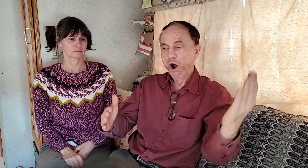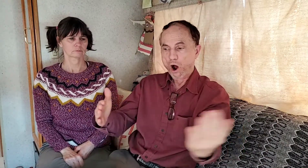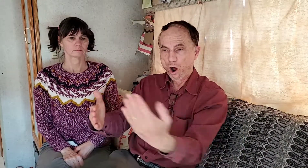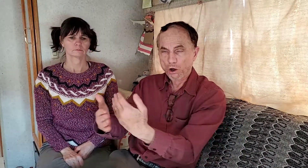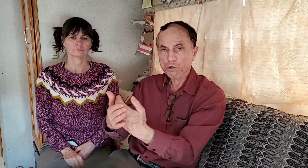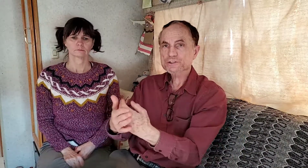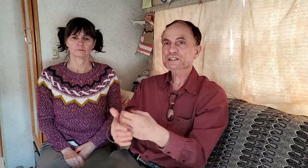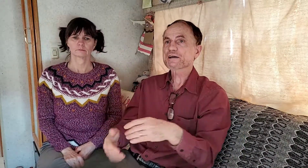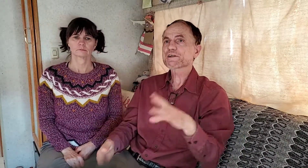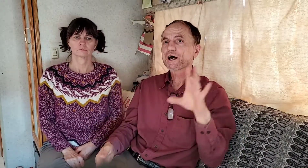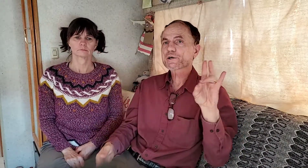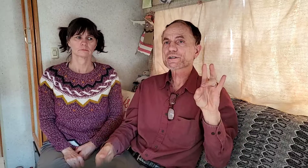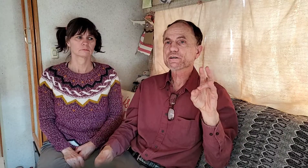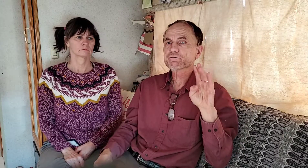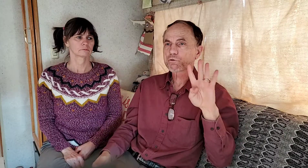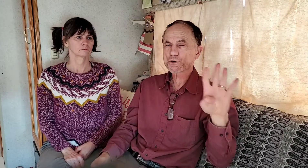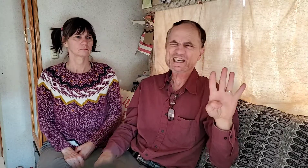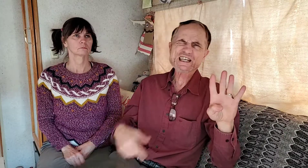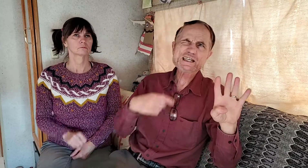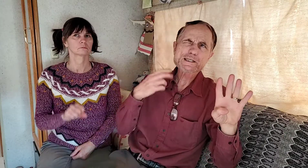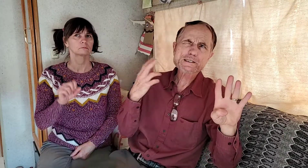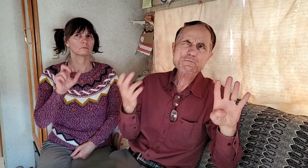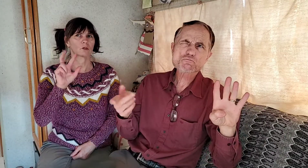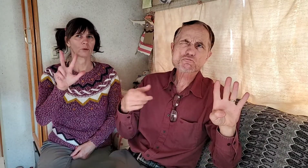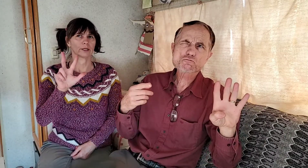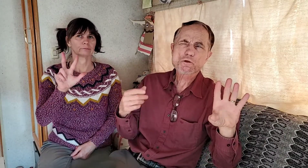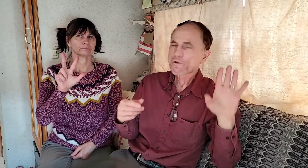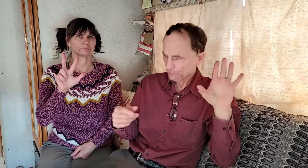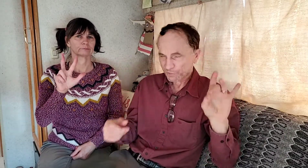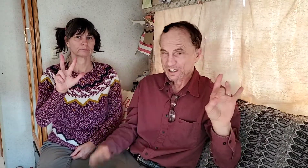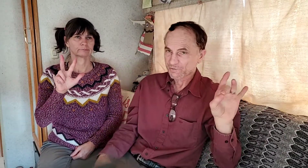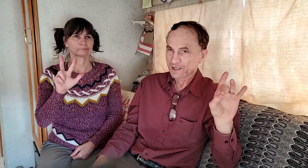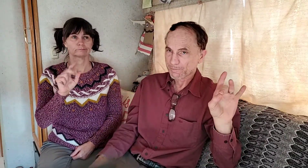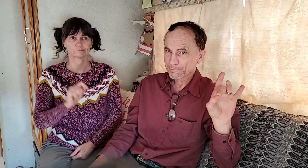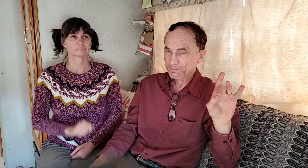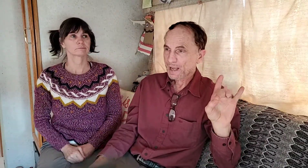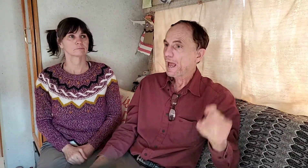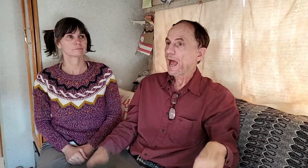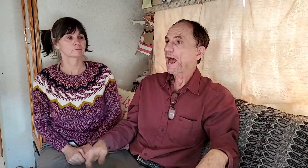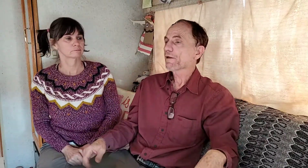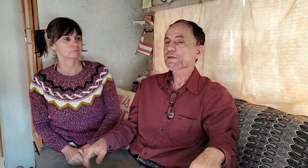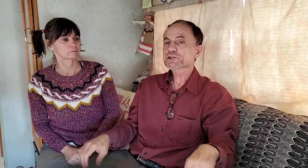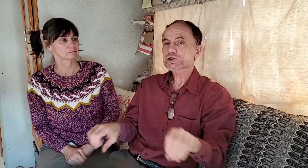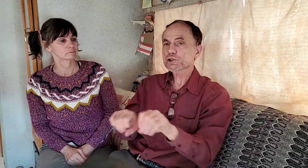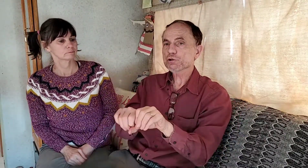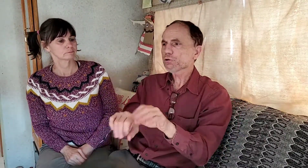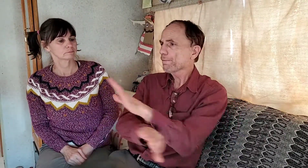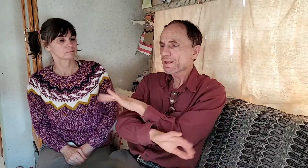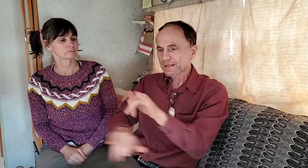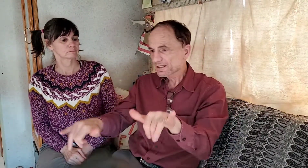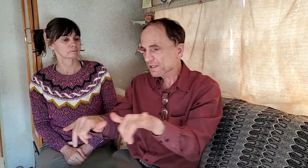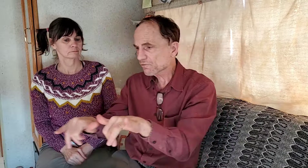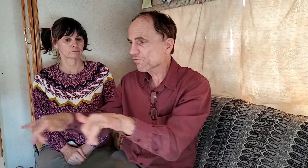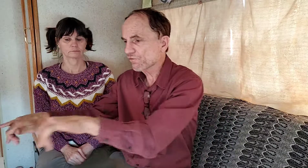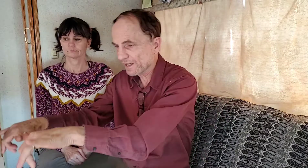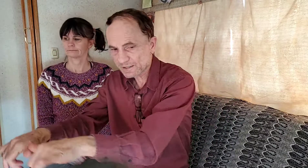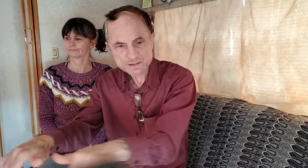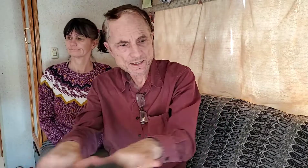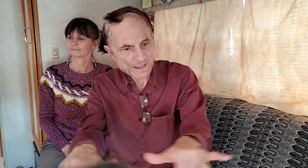all 743 of them. and the shoe didn't fit